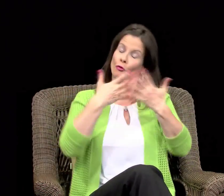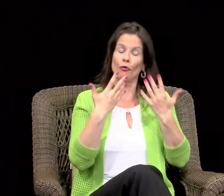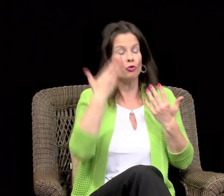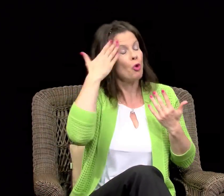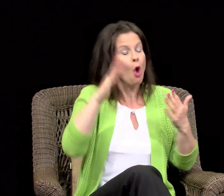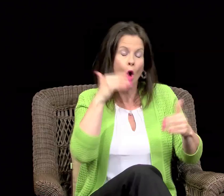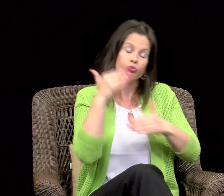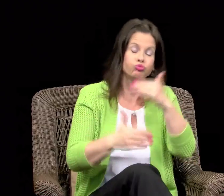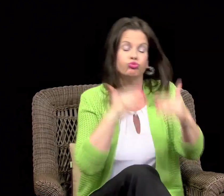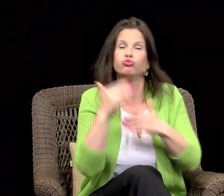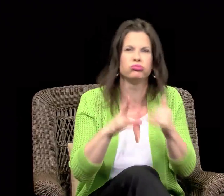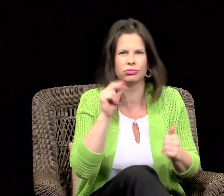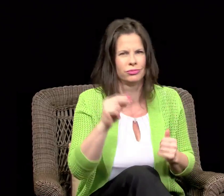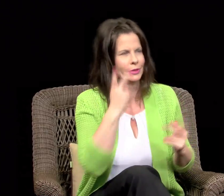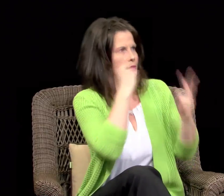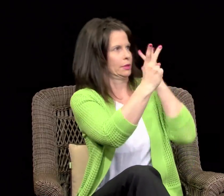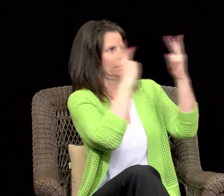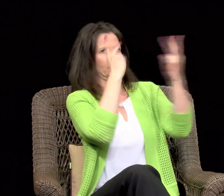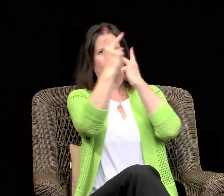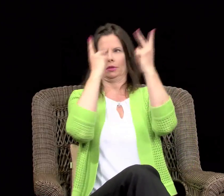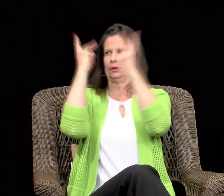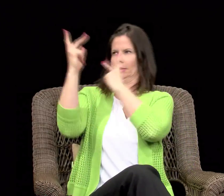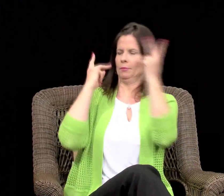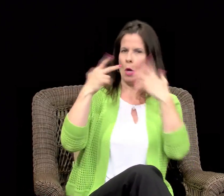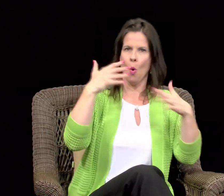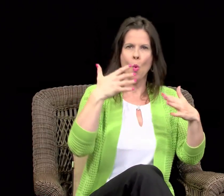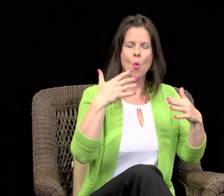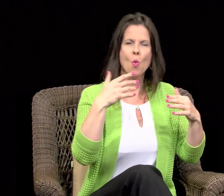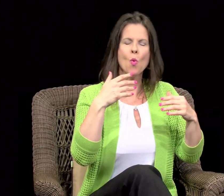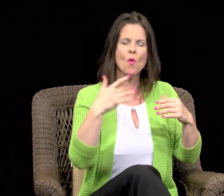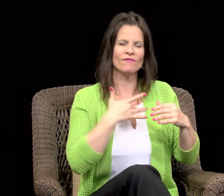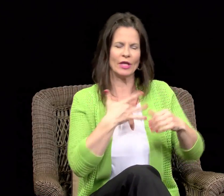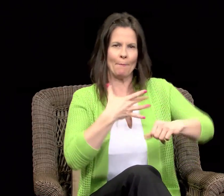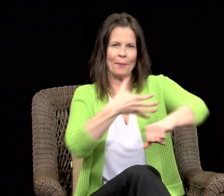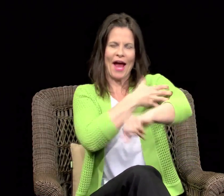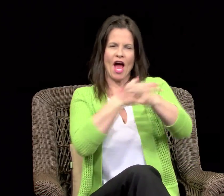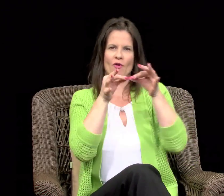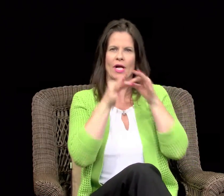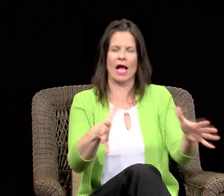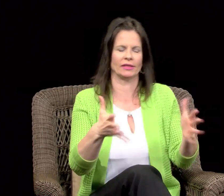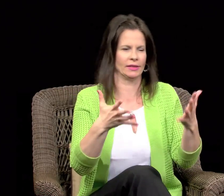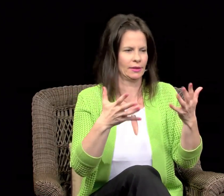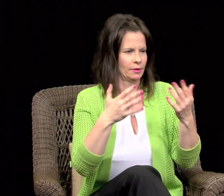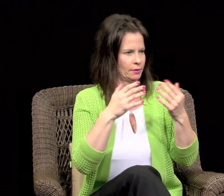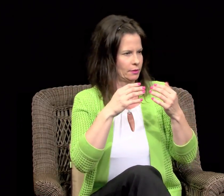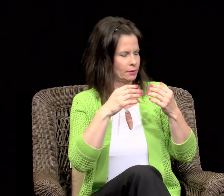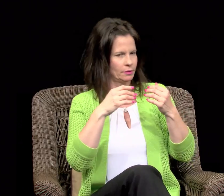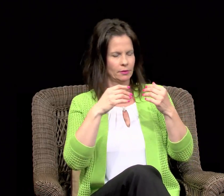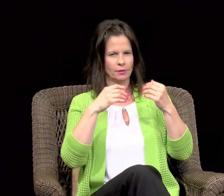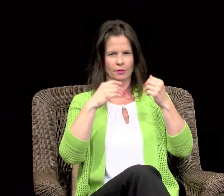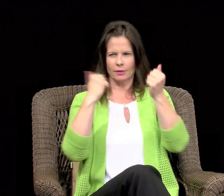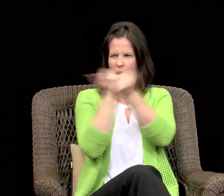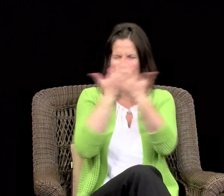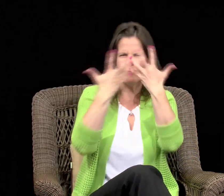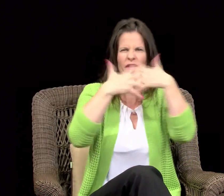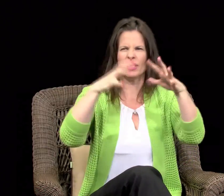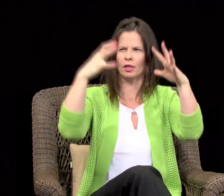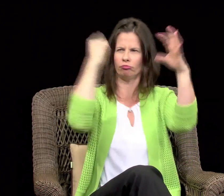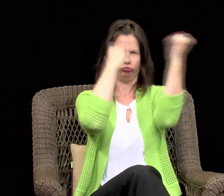And it's not like people who are in the dark who just kind of plod along. No, they're aware. They feel, and you know, and you